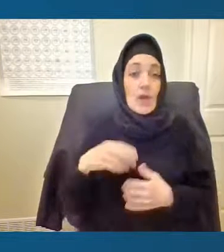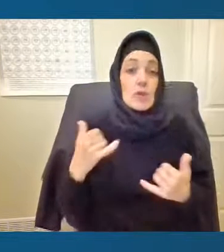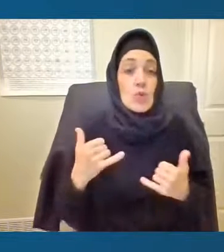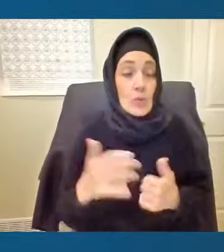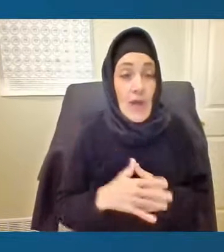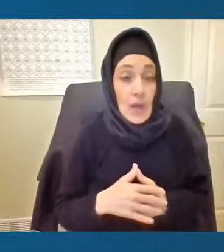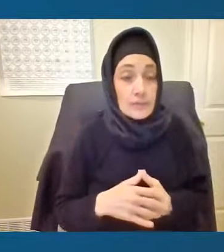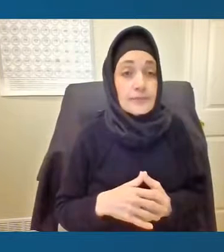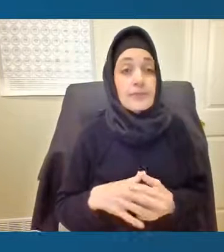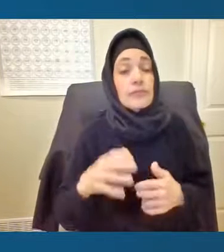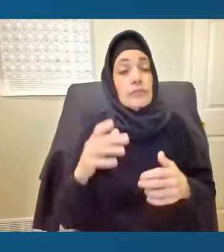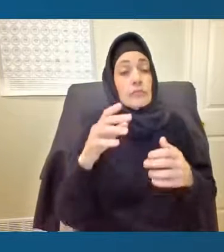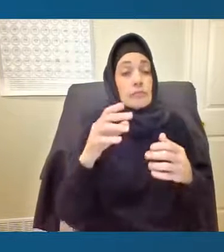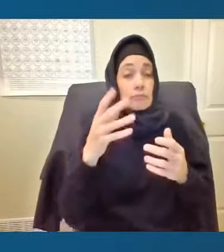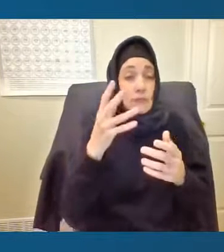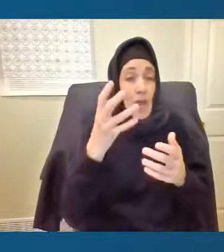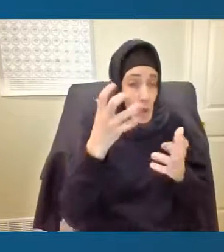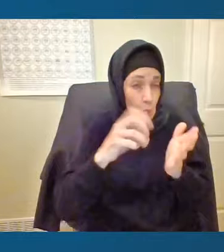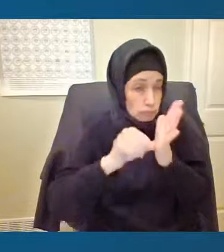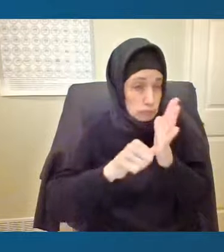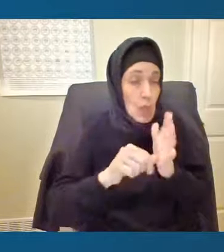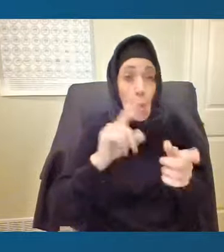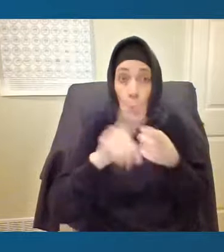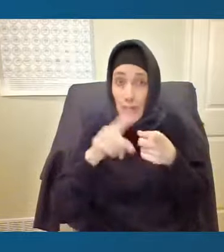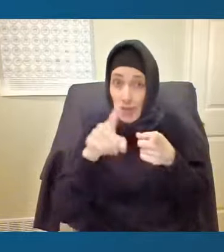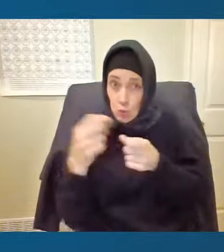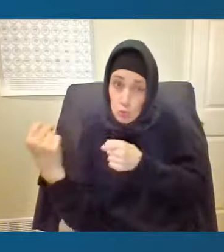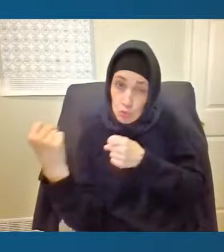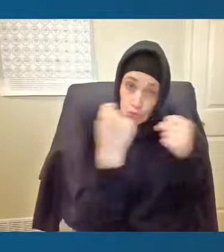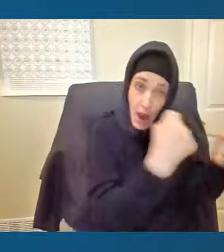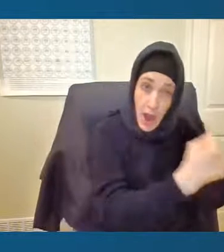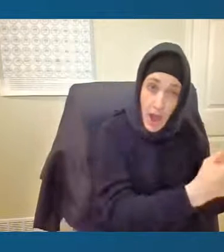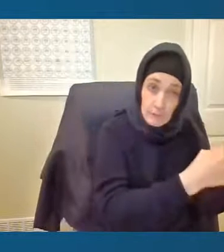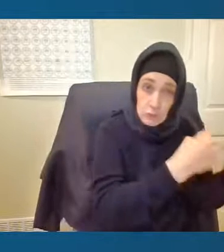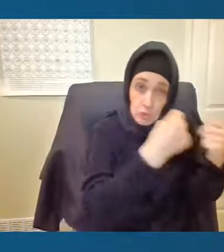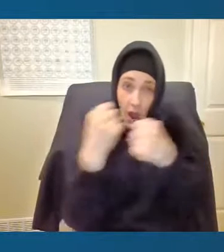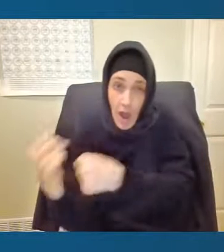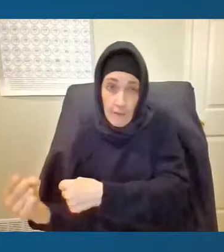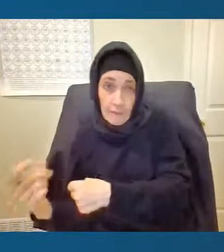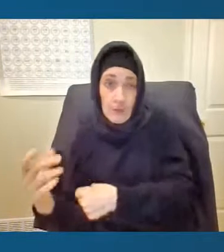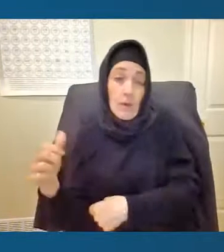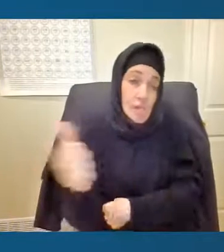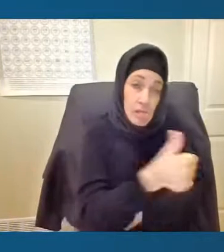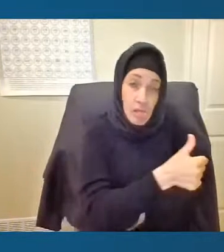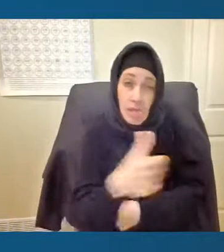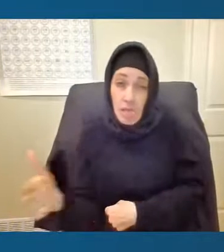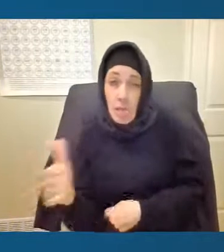work, like seriously, dhikr of Allah, man. Like connect your heart to remembrance of